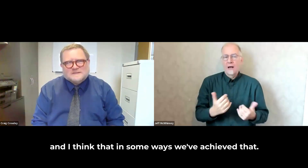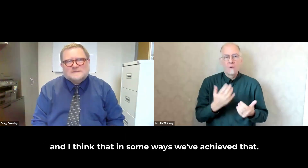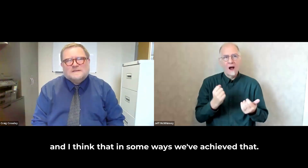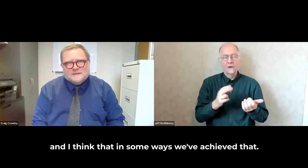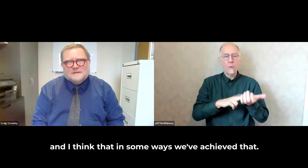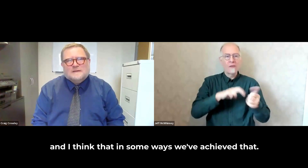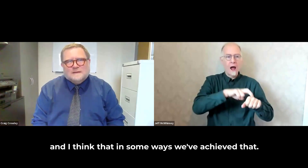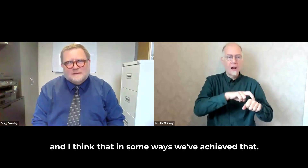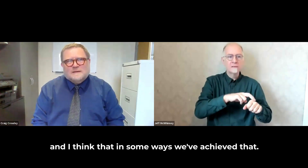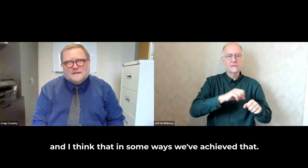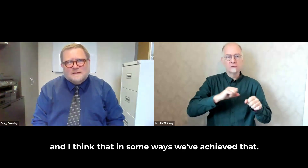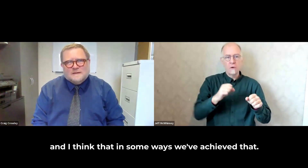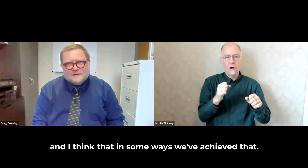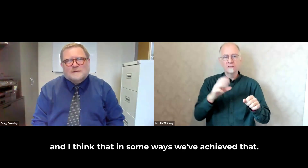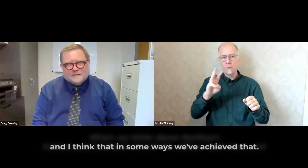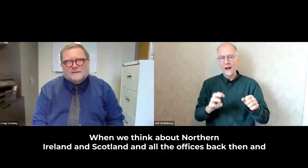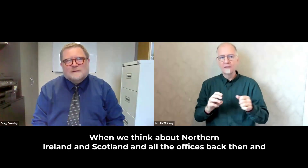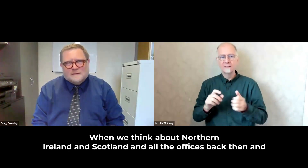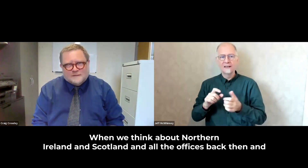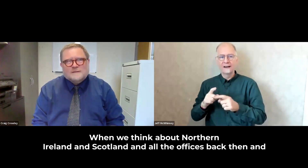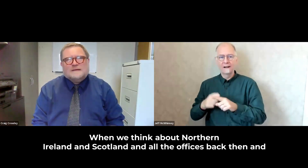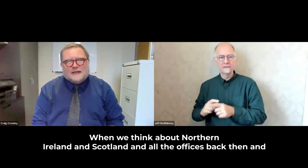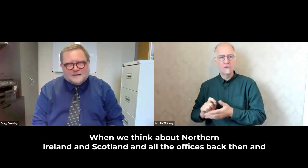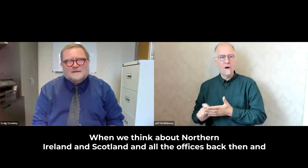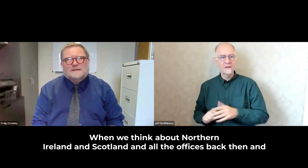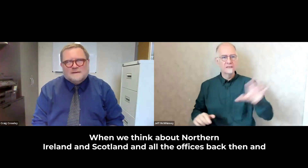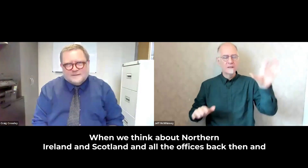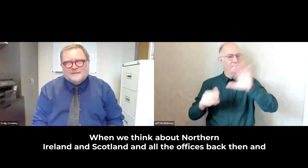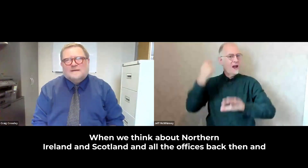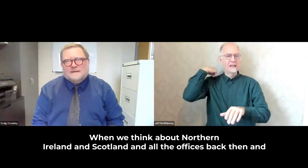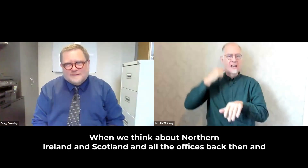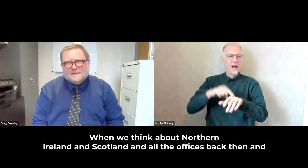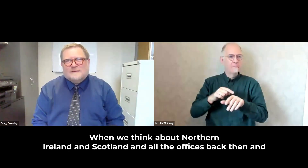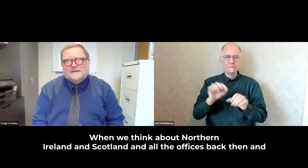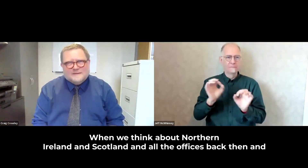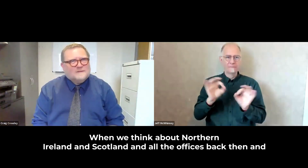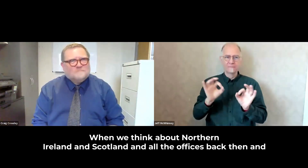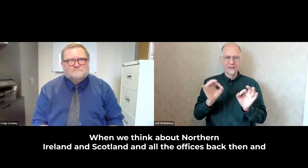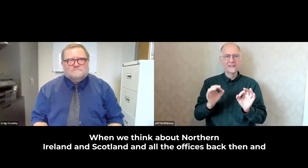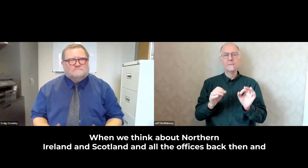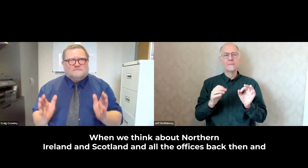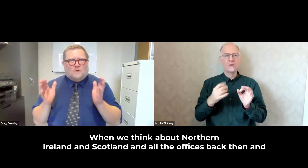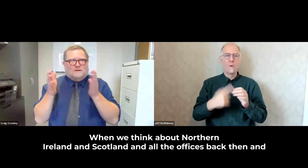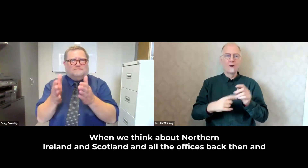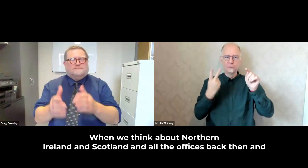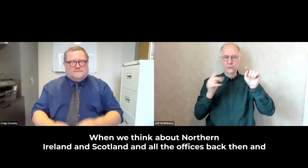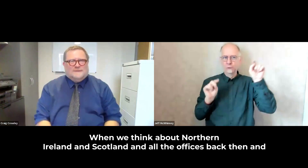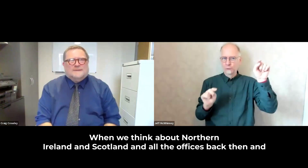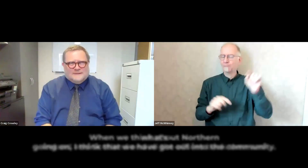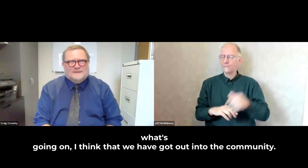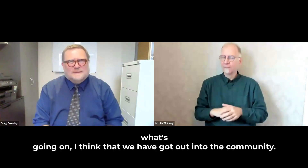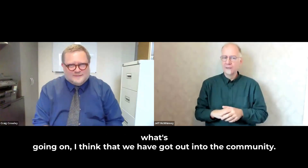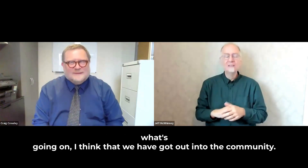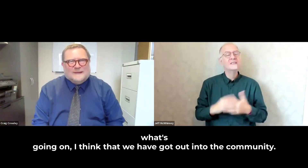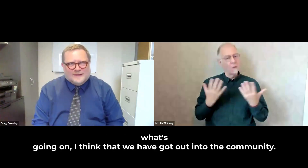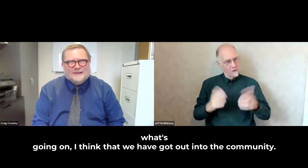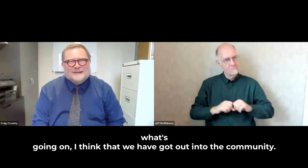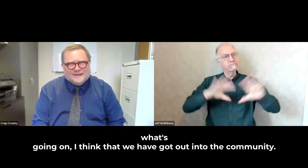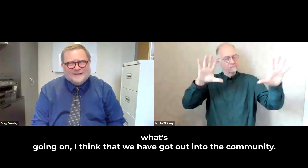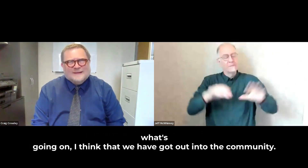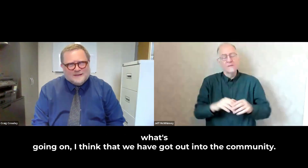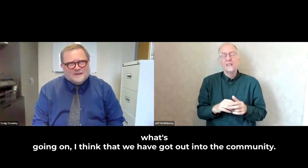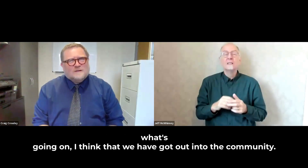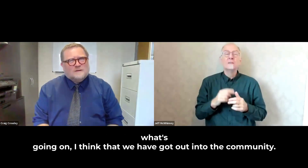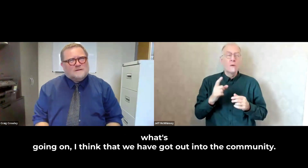think that in some ways, we've achieved that. When we think about Northern Ireland and Scotland and all the offices back then and what's going on,